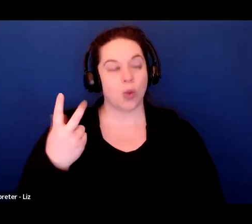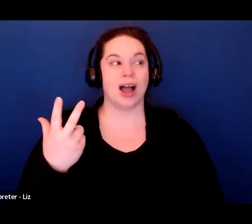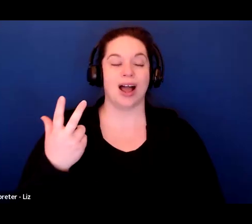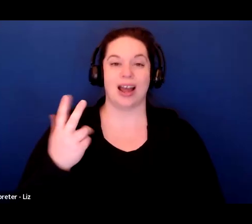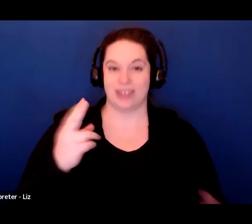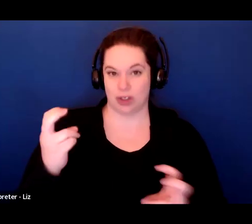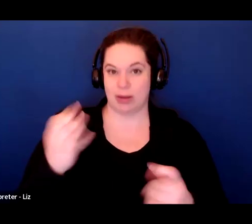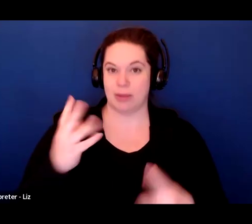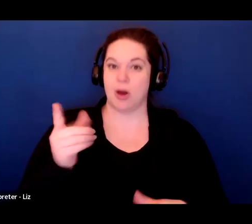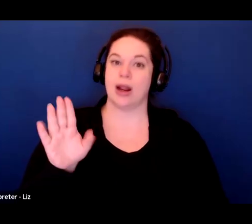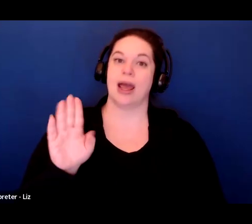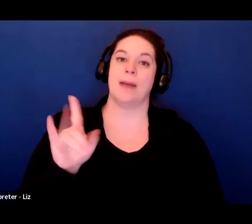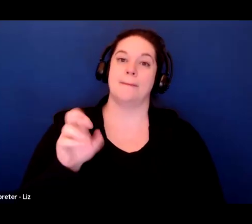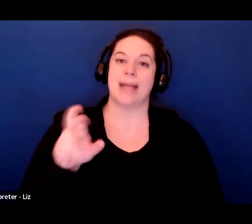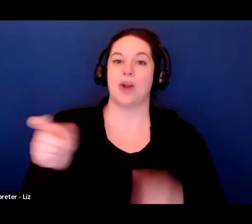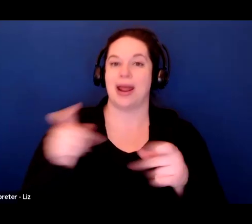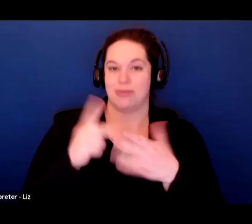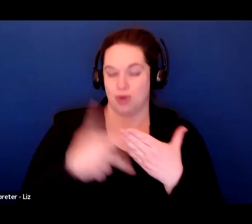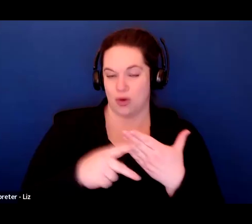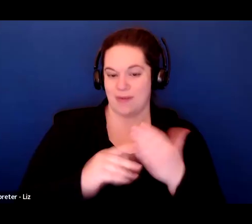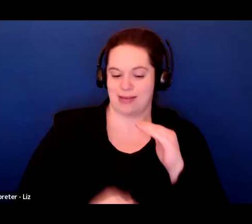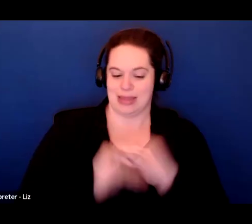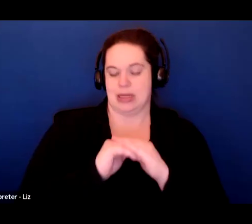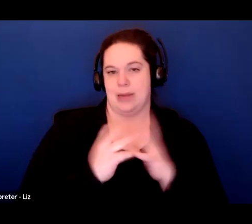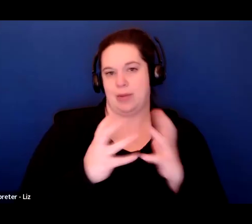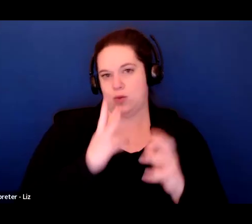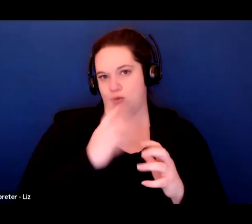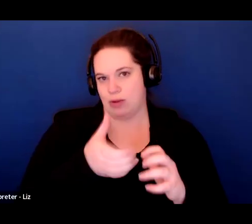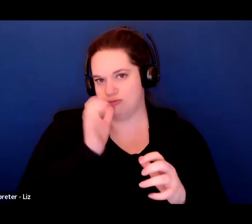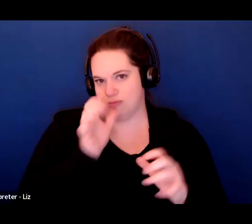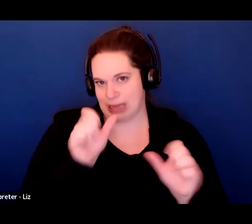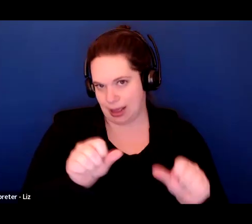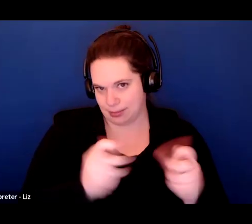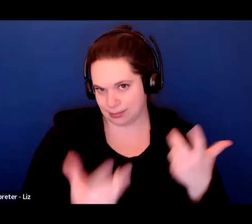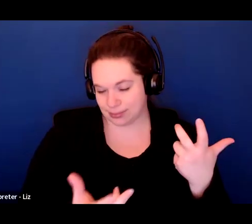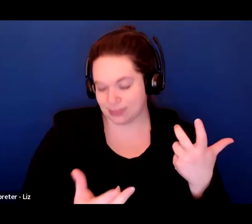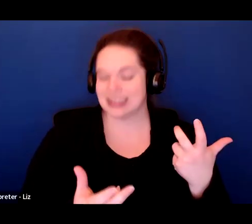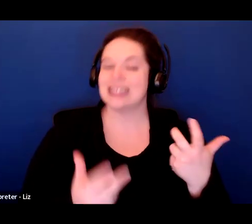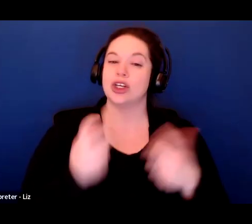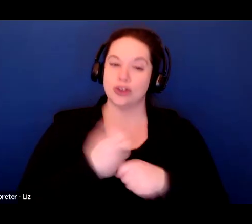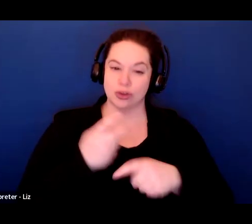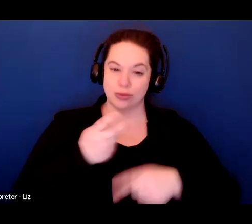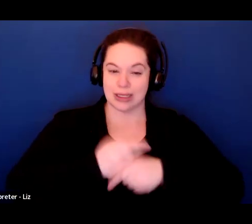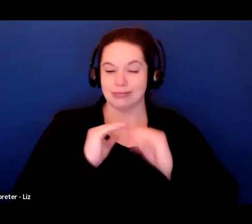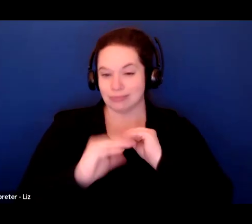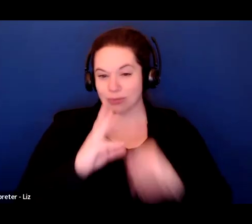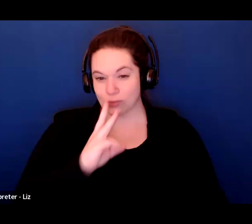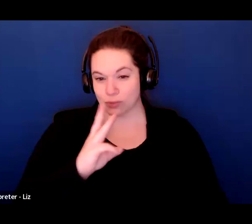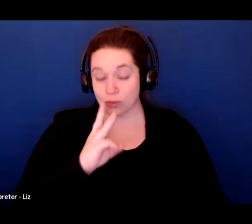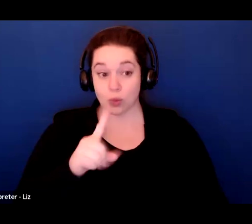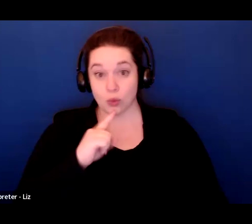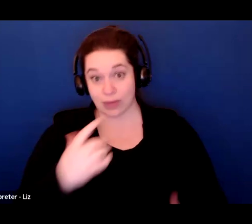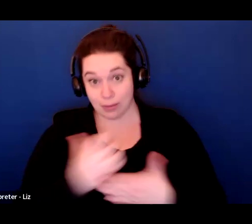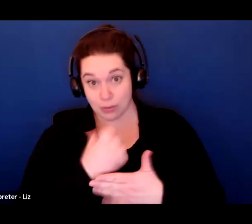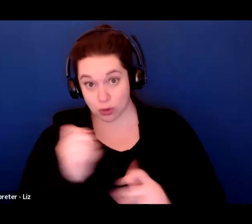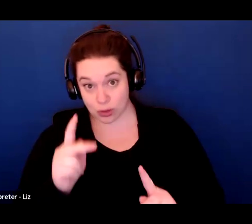water at a time. So that can be a difficult time to maintain water. But when you have the opportunity,